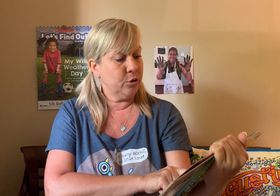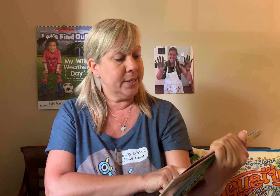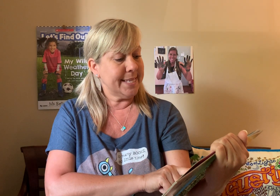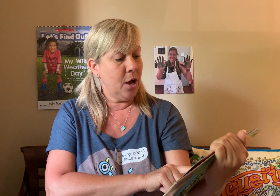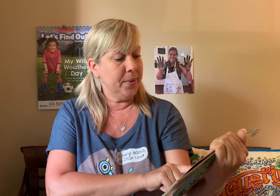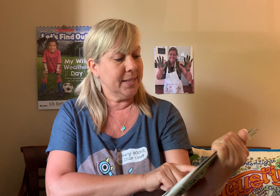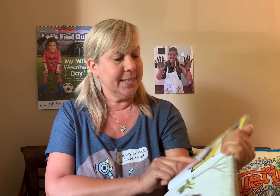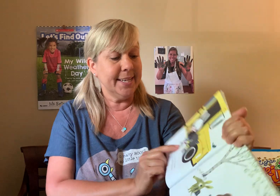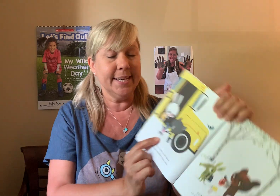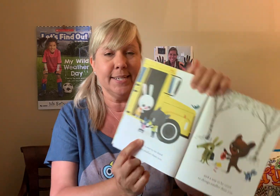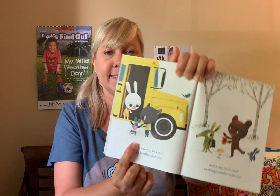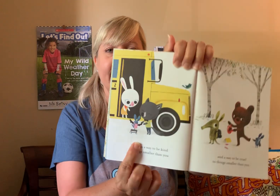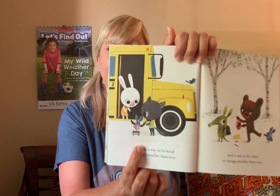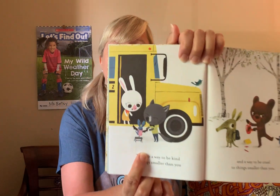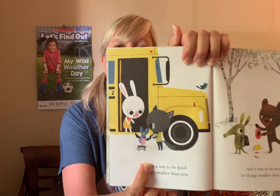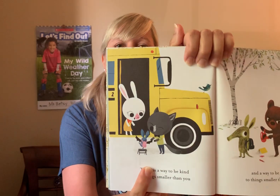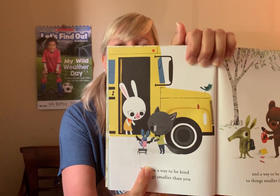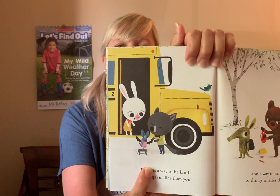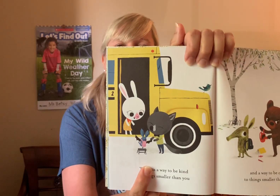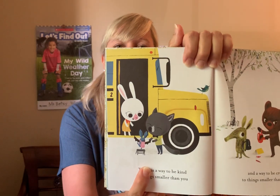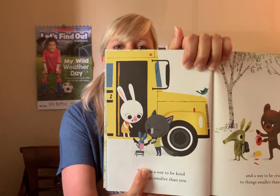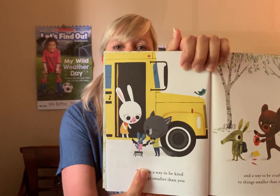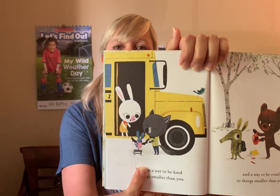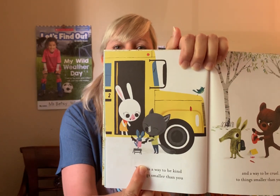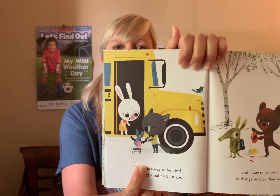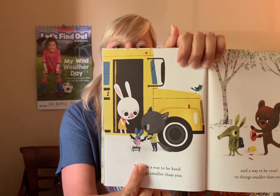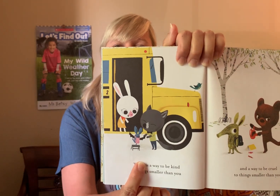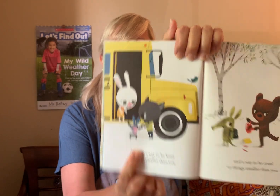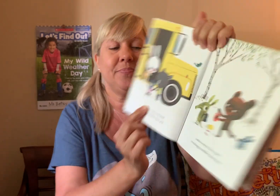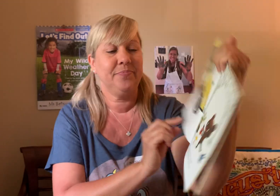is helping the little tiny baby get on the bus.